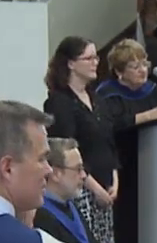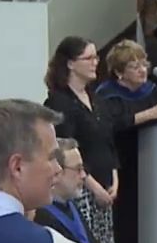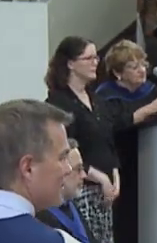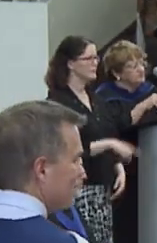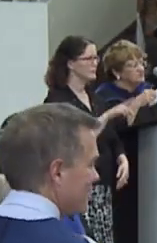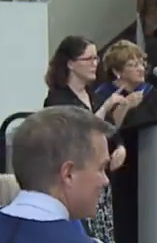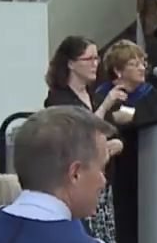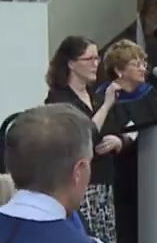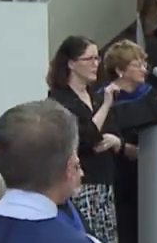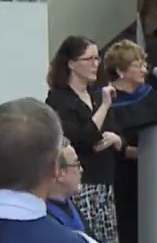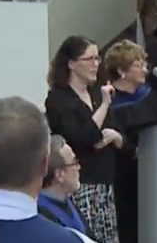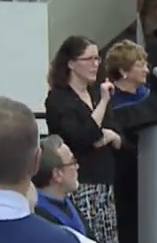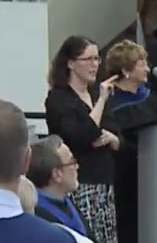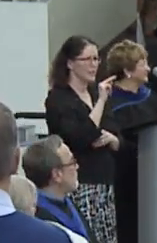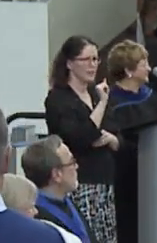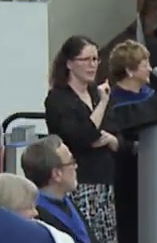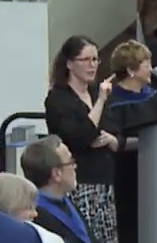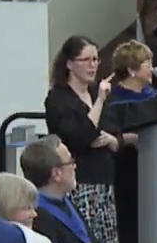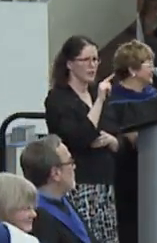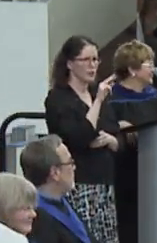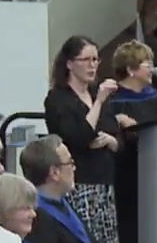Deanna Lutz.